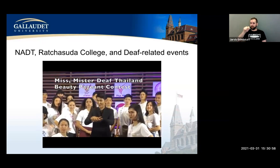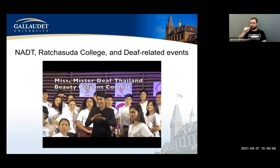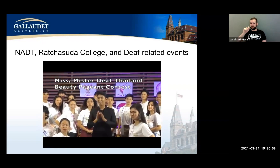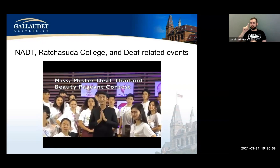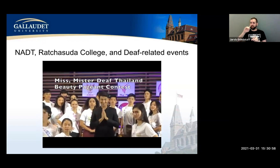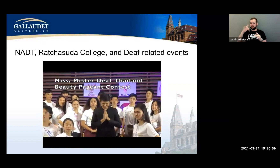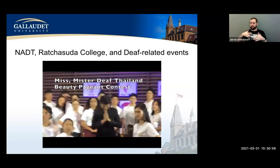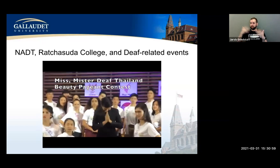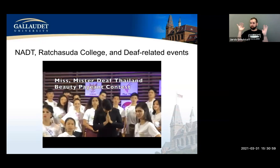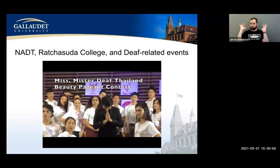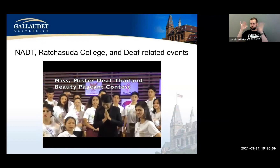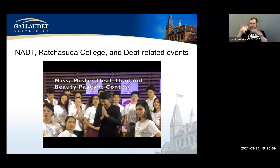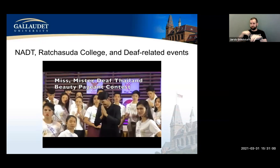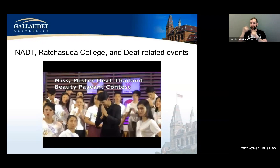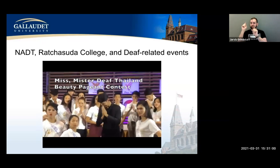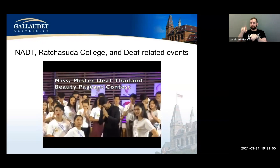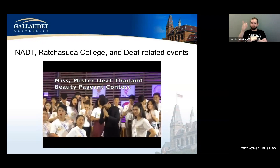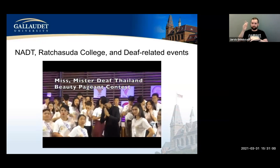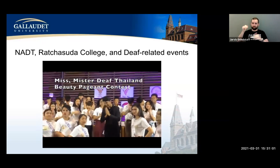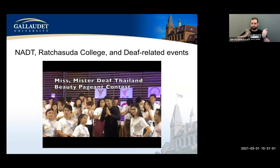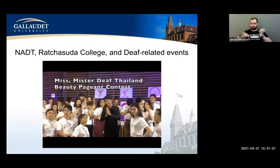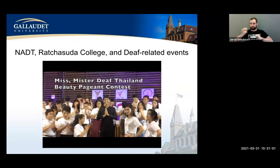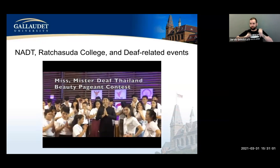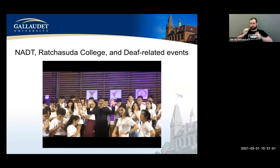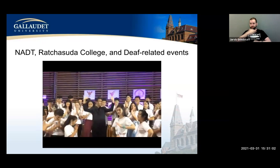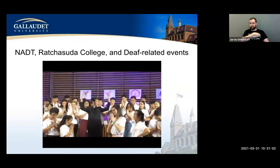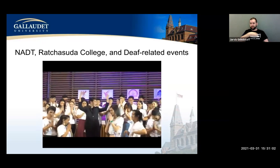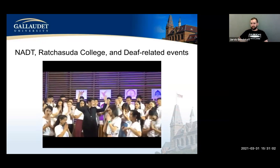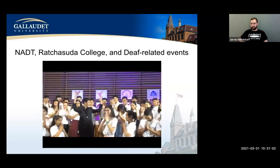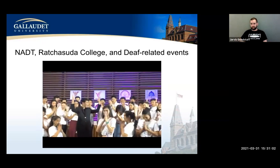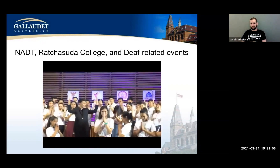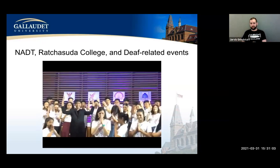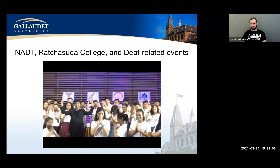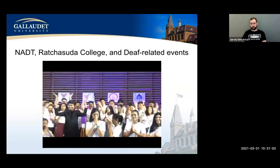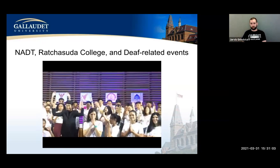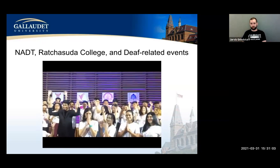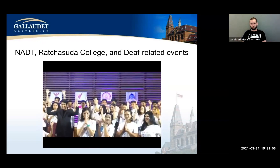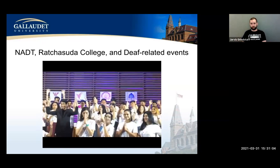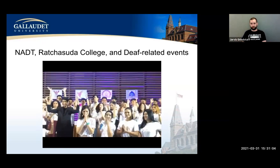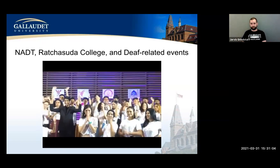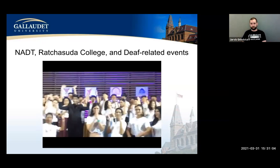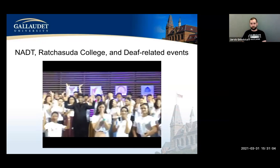This is just a pageant, an event where a lot of deaf people went to the show.